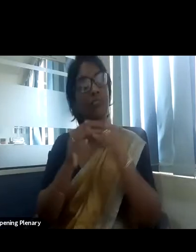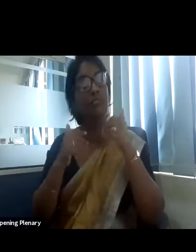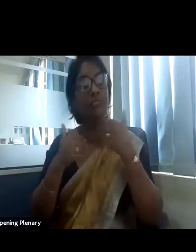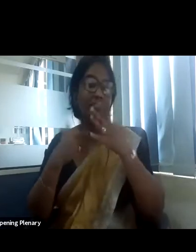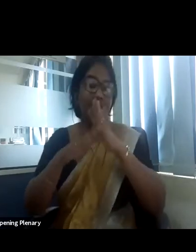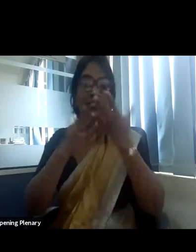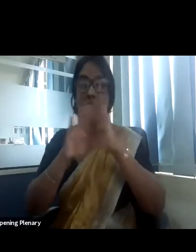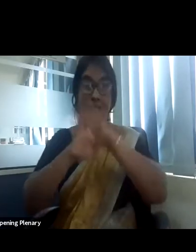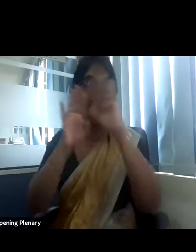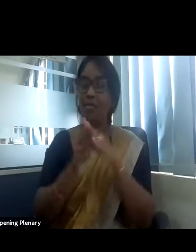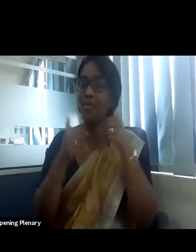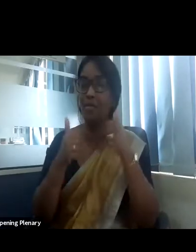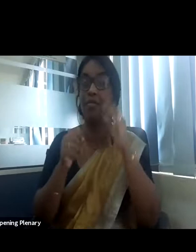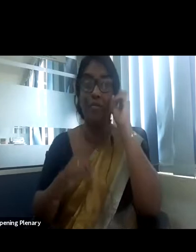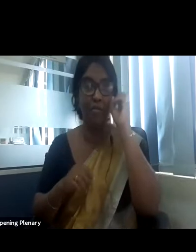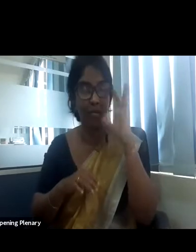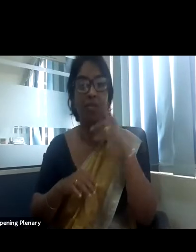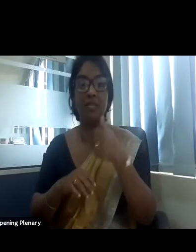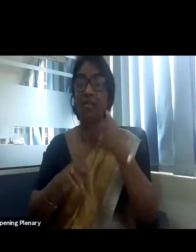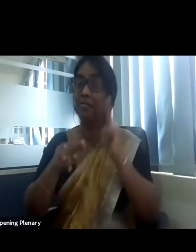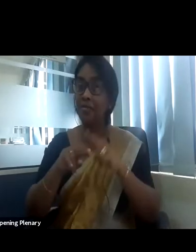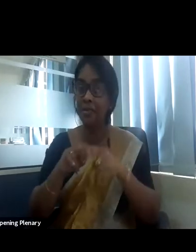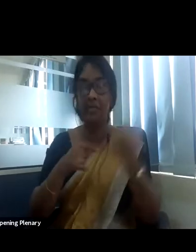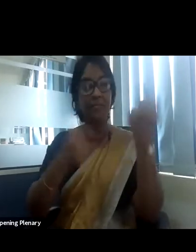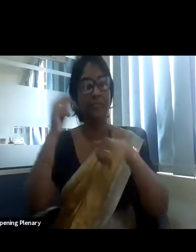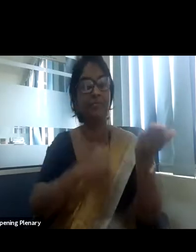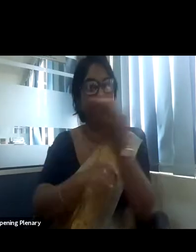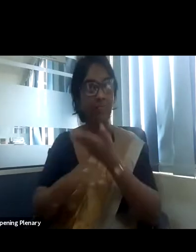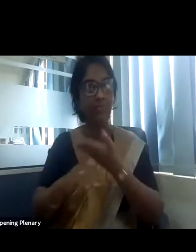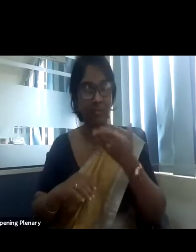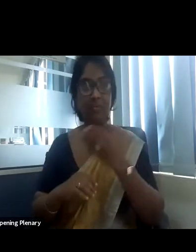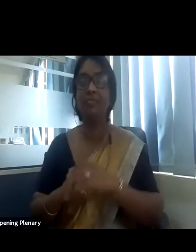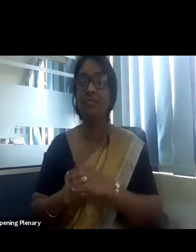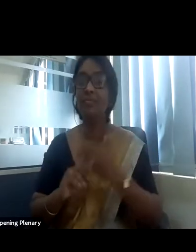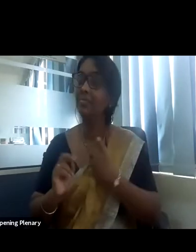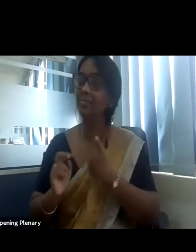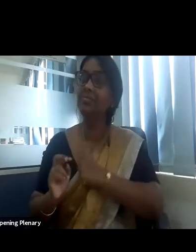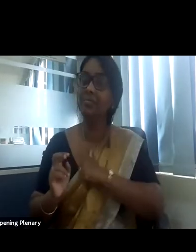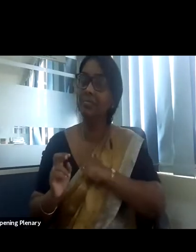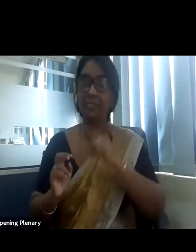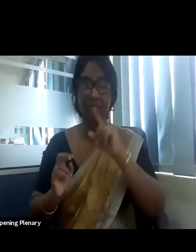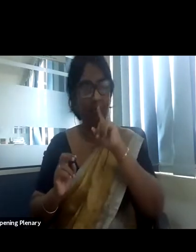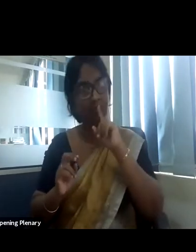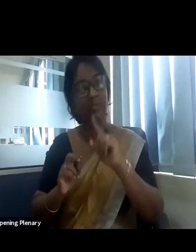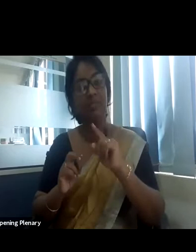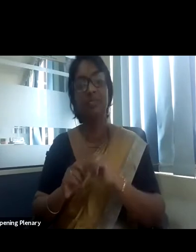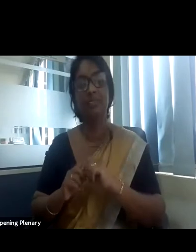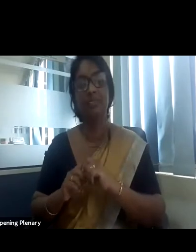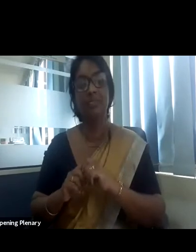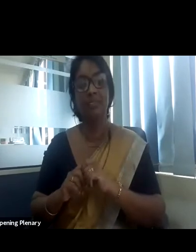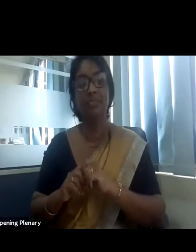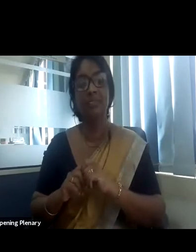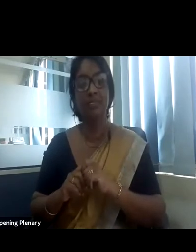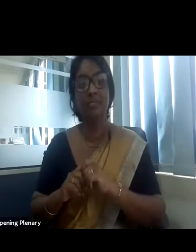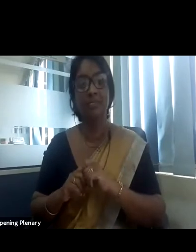and participants. It's a real privilege to address you today as this Making Global Goals Local Business Conference